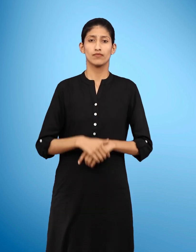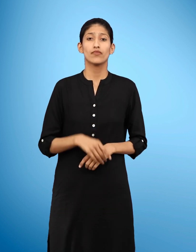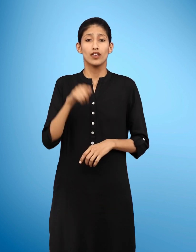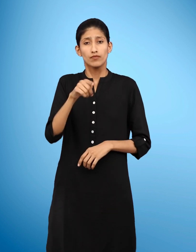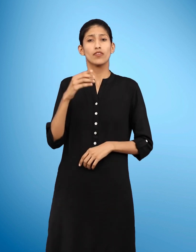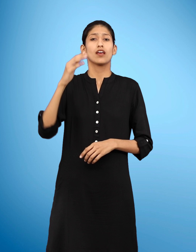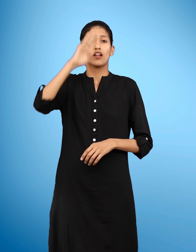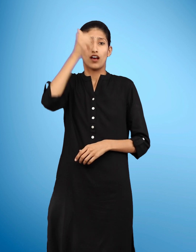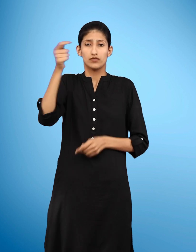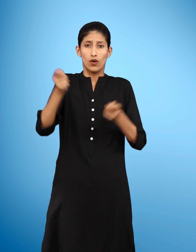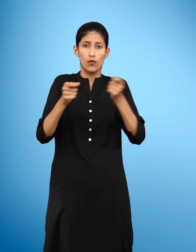1,900 years ago.